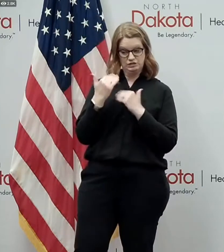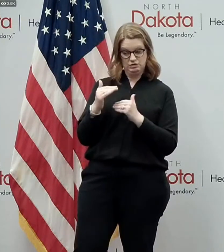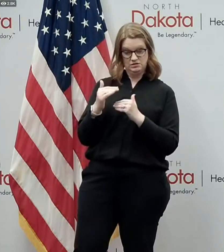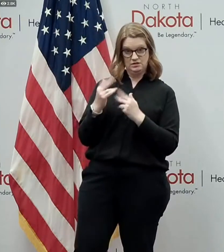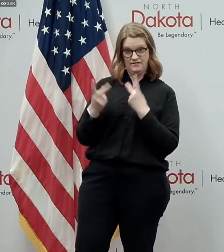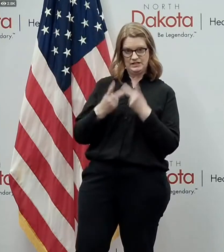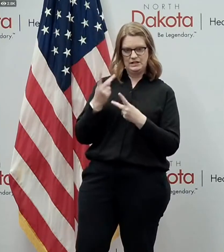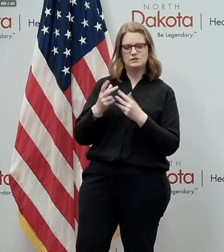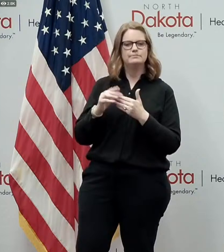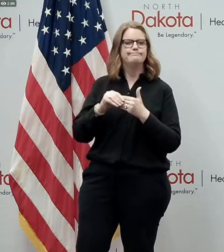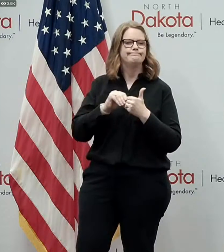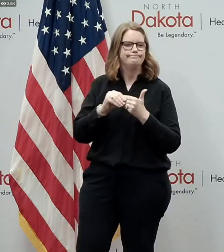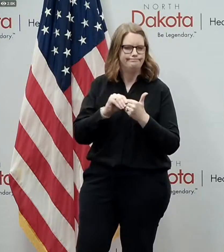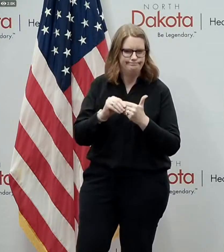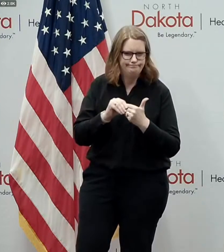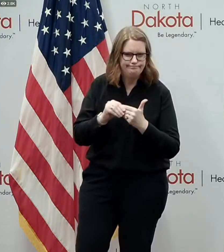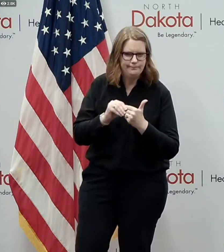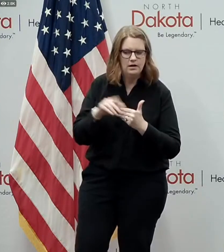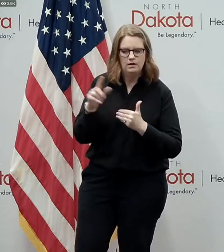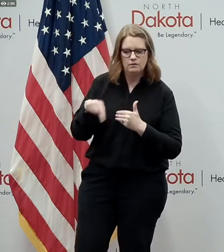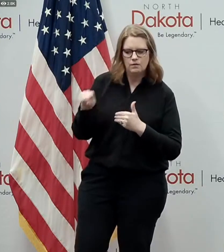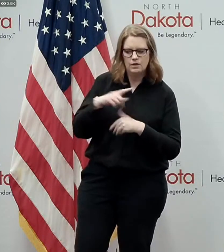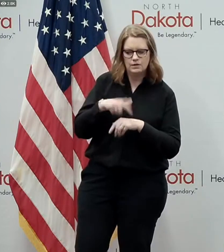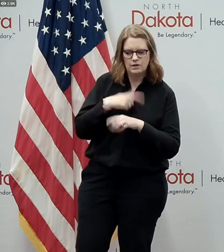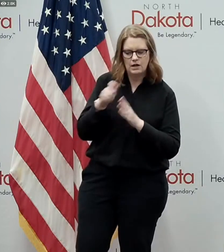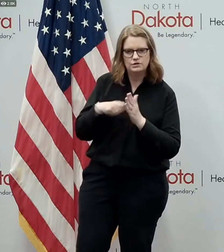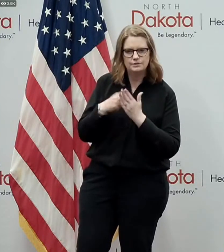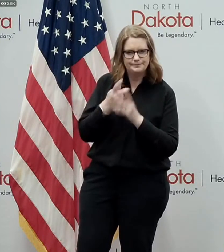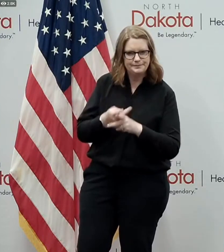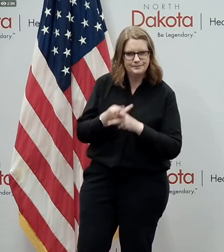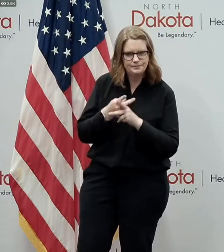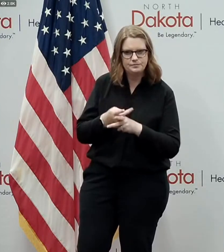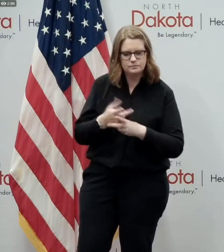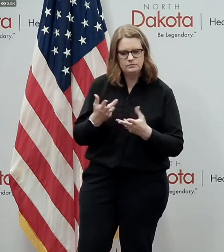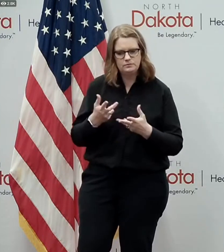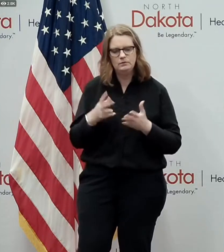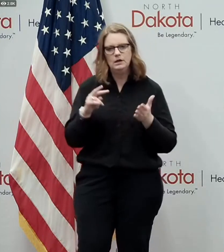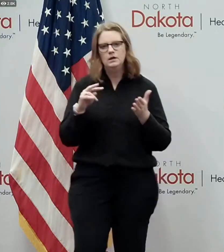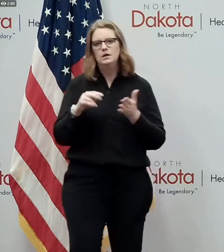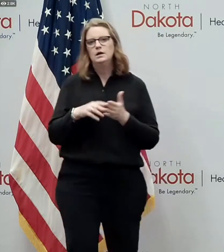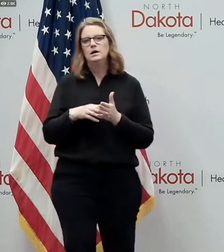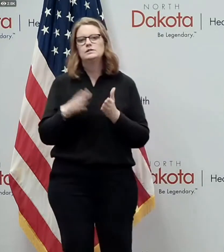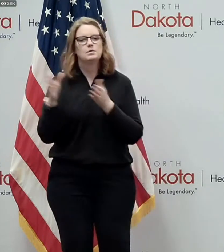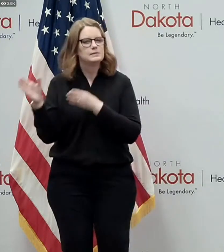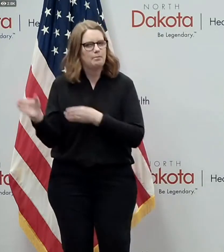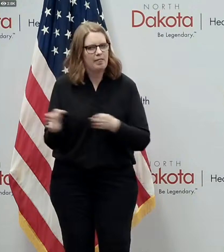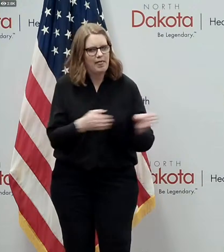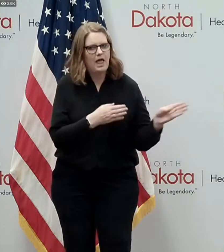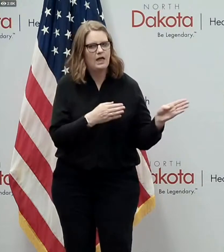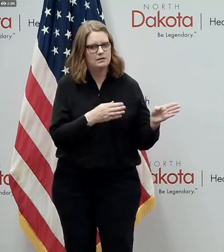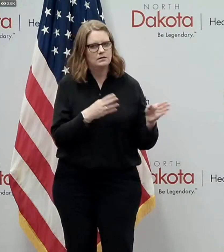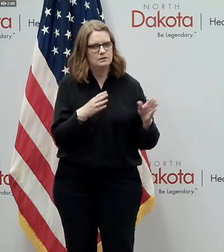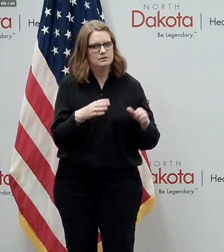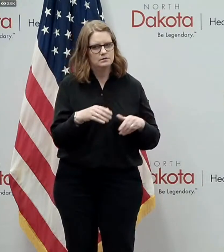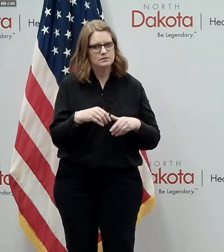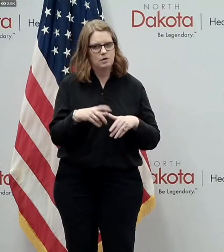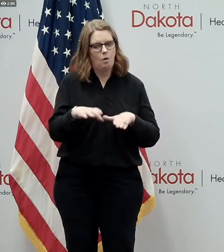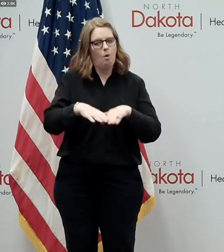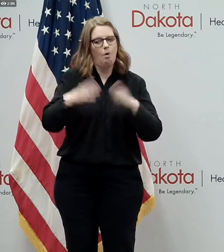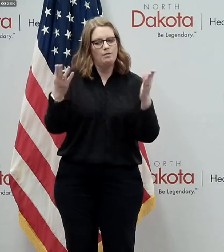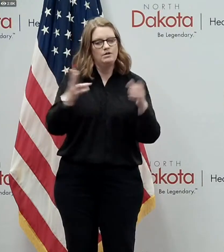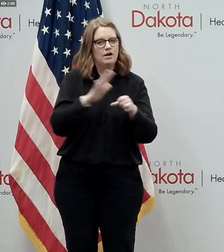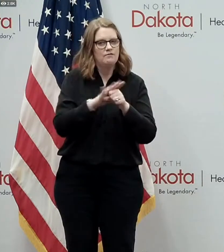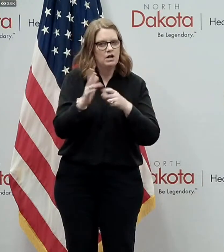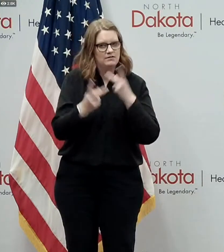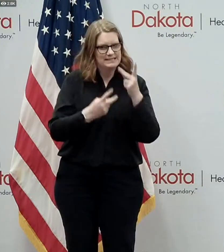visitation for long-term care facilities, and this was allowed for a planned, phased approach to resuming full visitation as